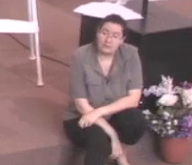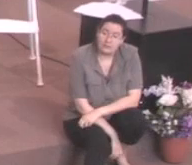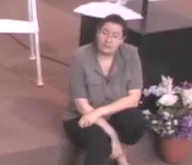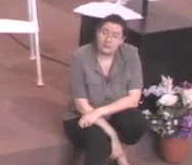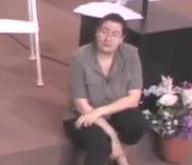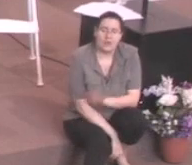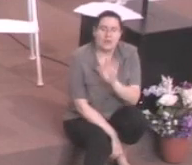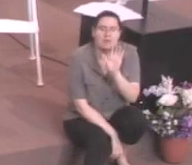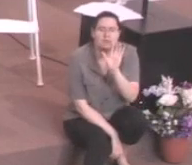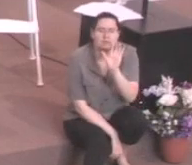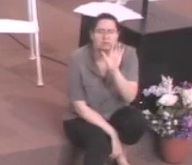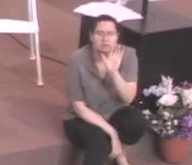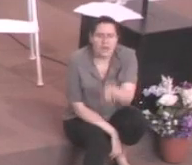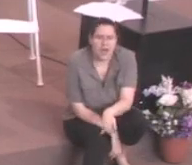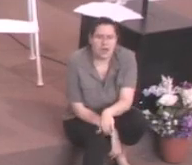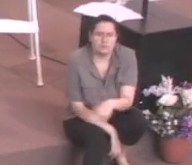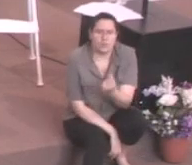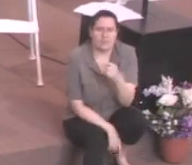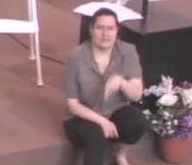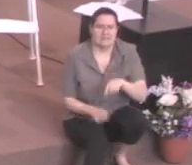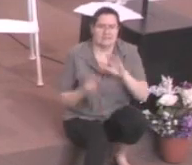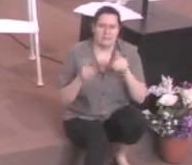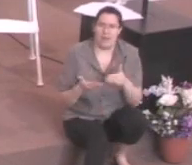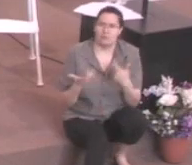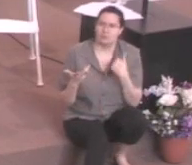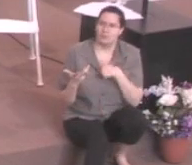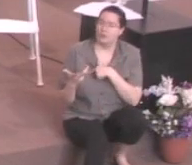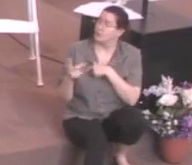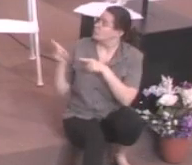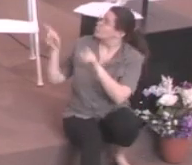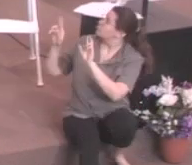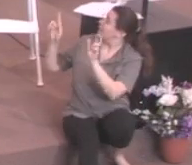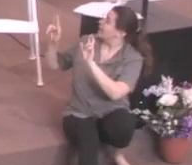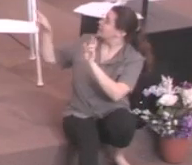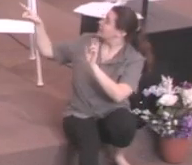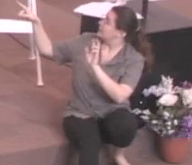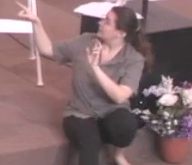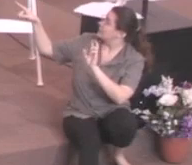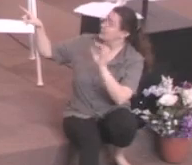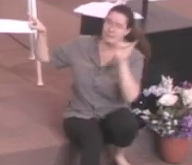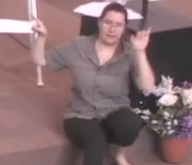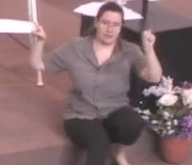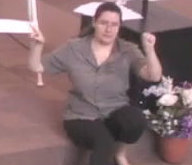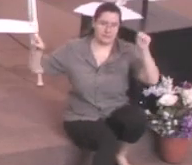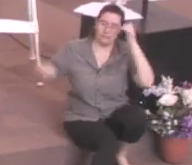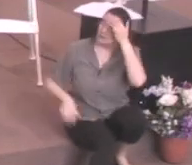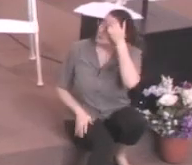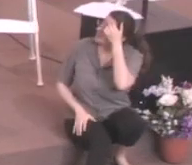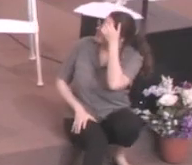That's what this whole thing's about, and we'll get to it. You boys back there?